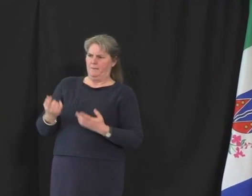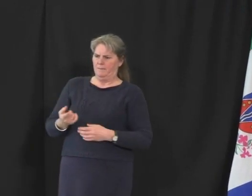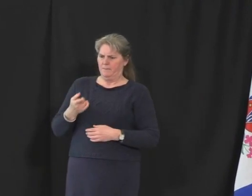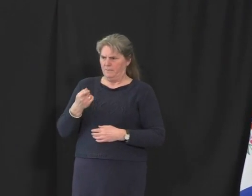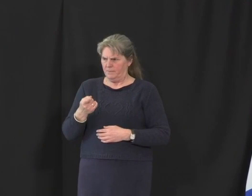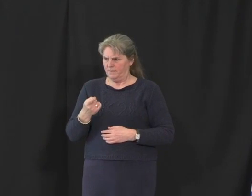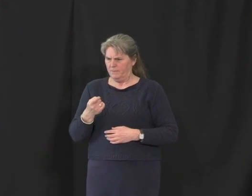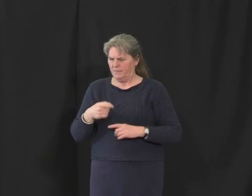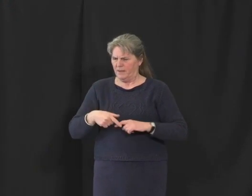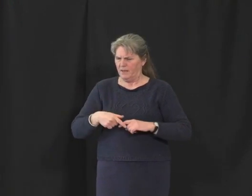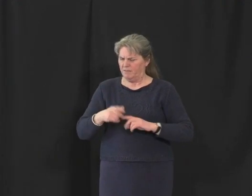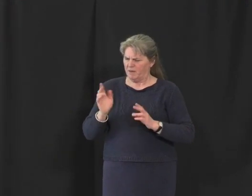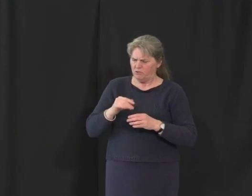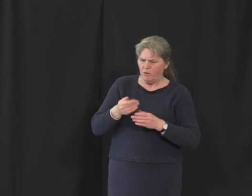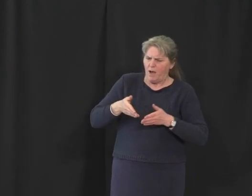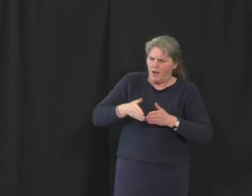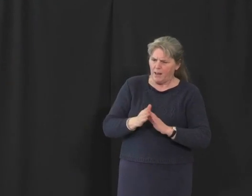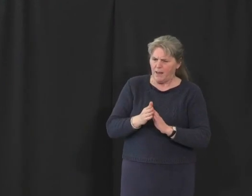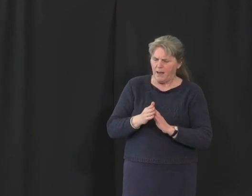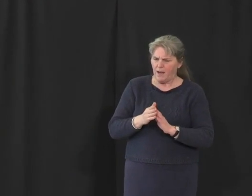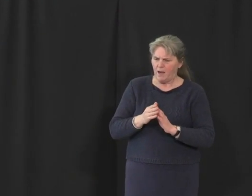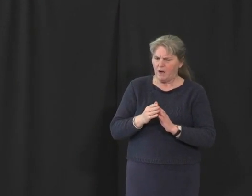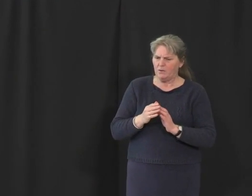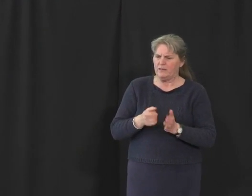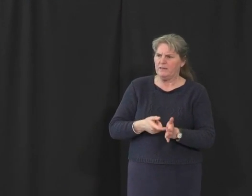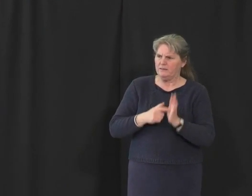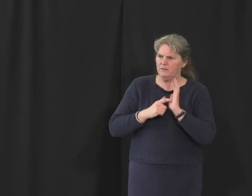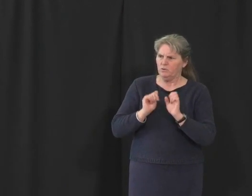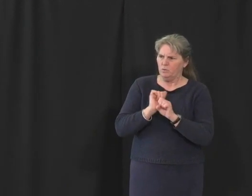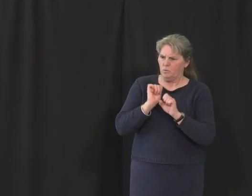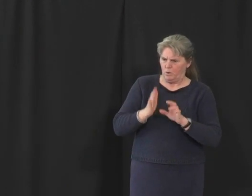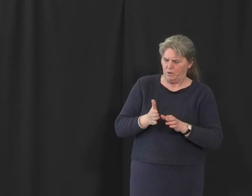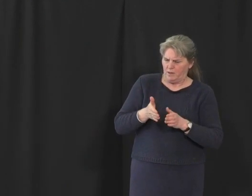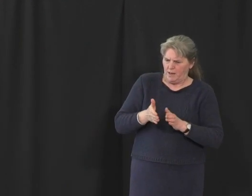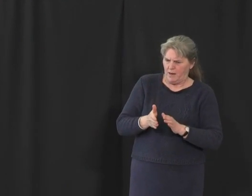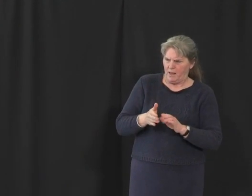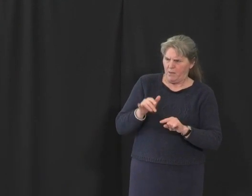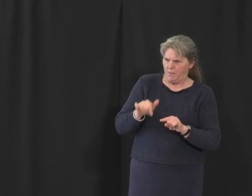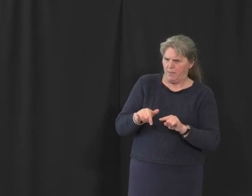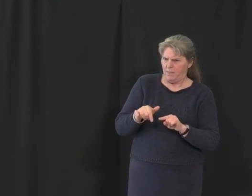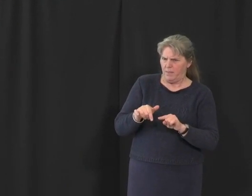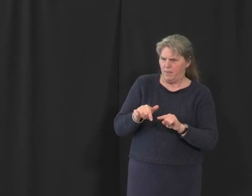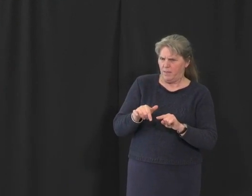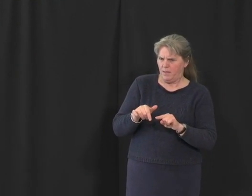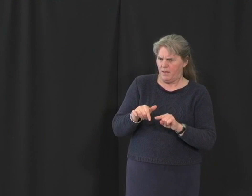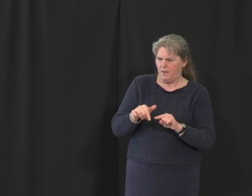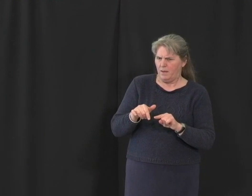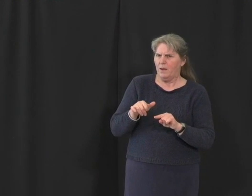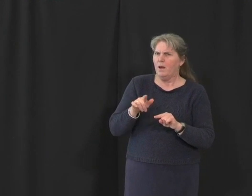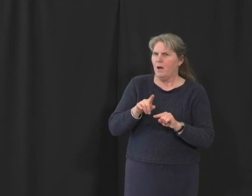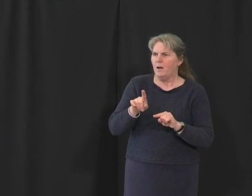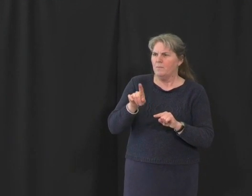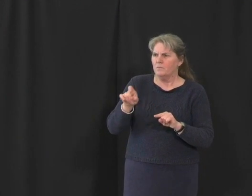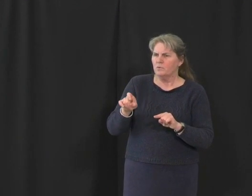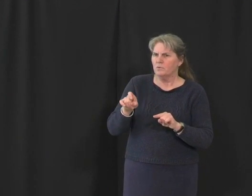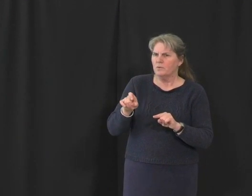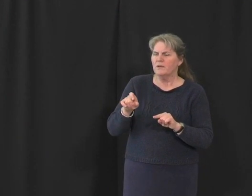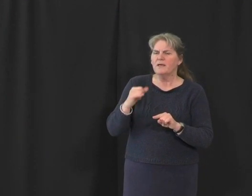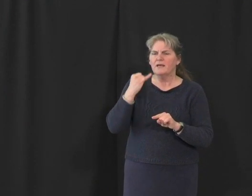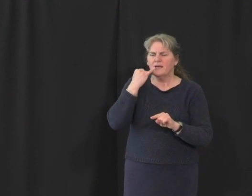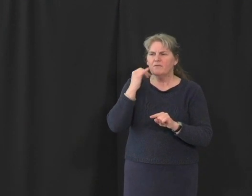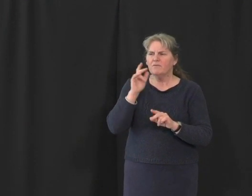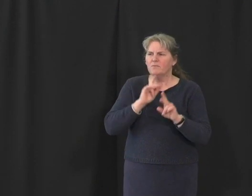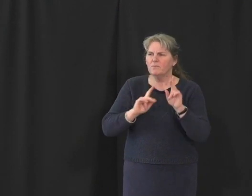for essential workers on the reinforcement of the borders. Would you consider that people that come